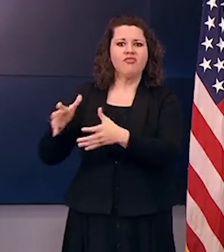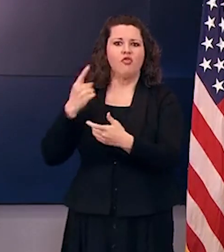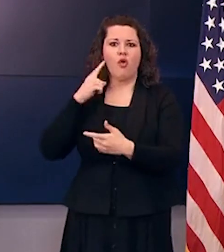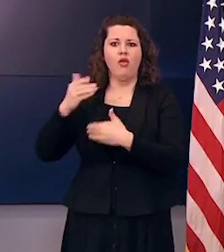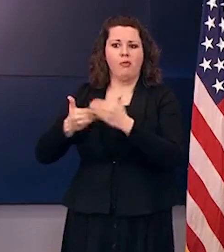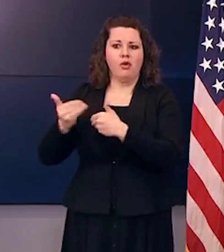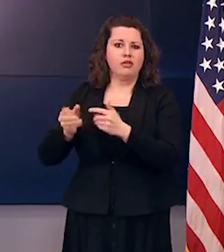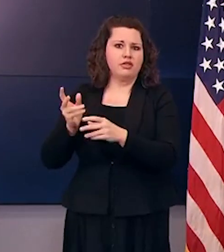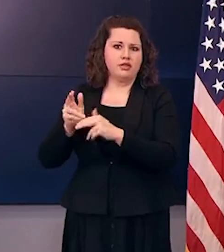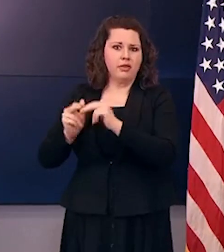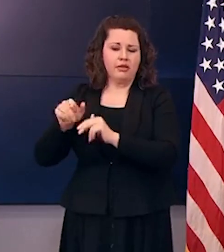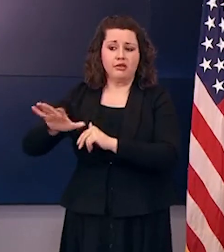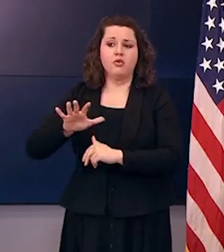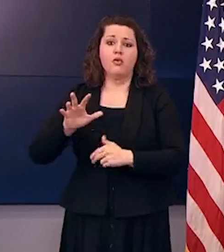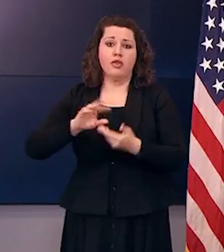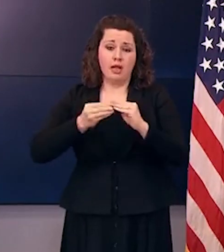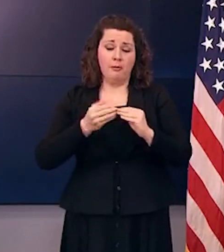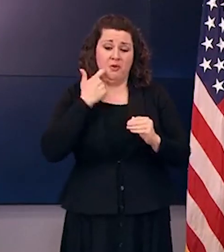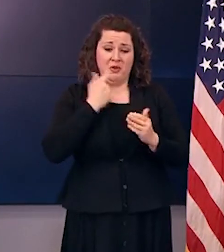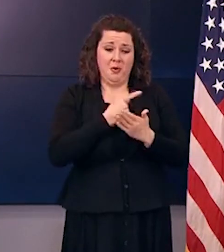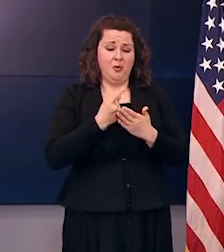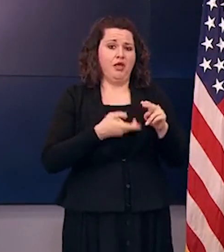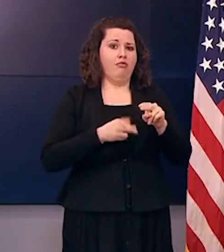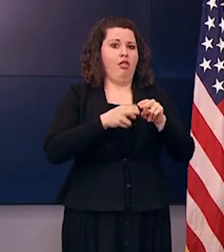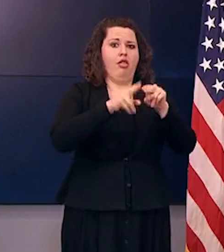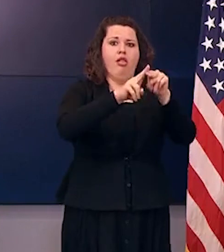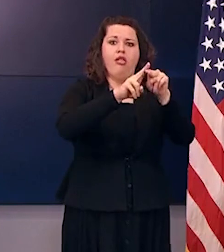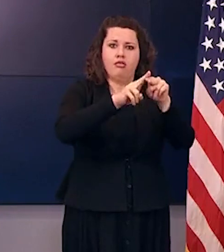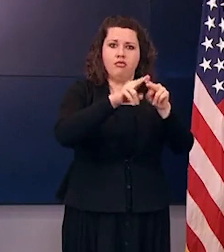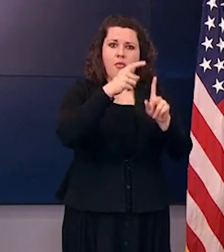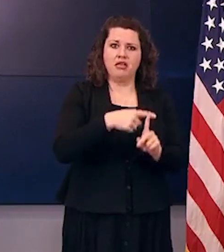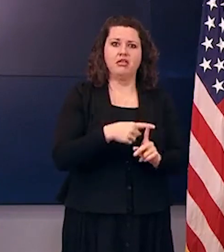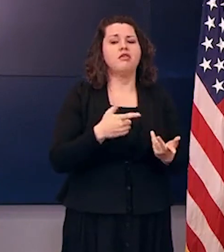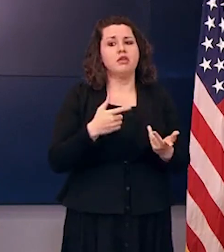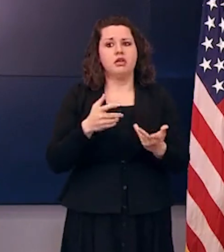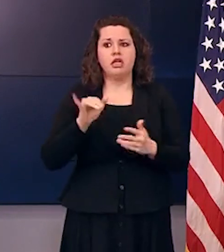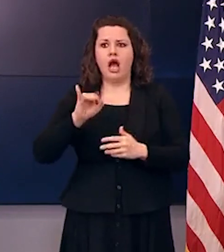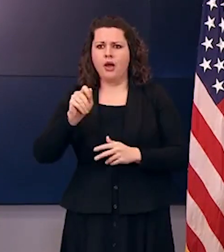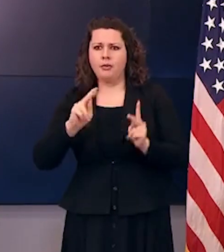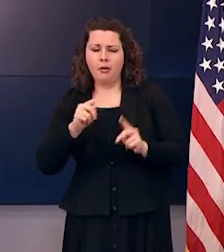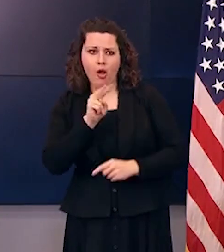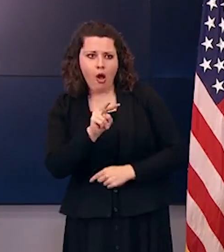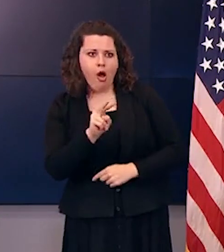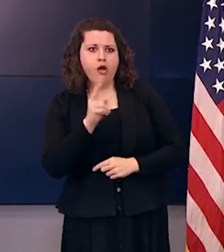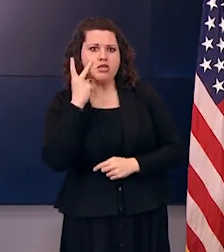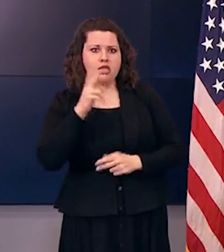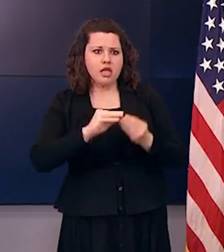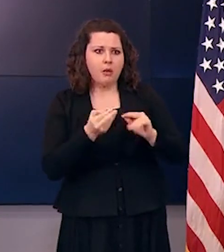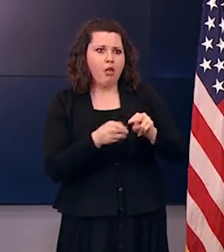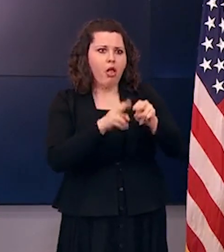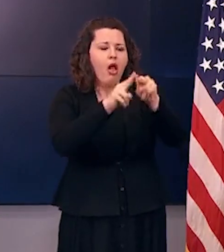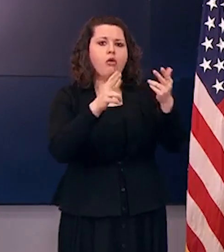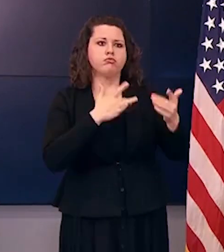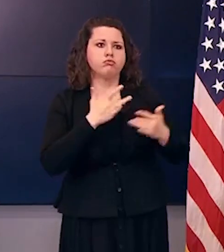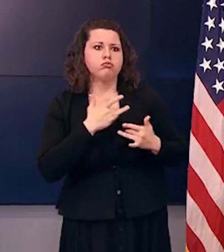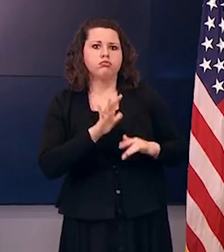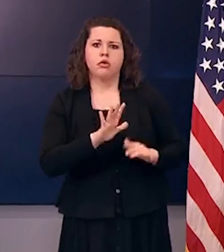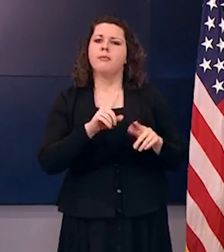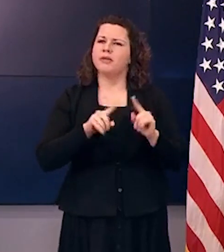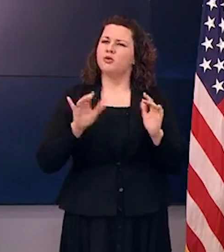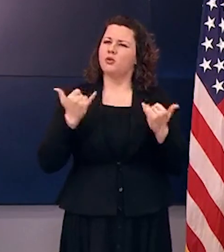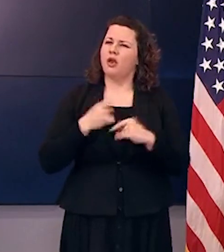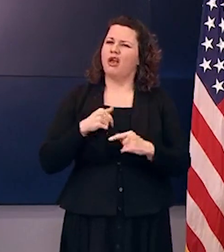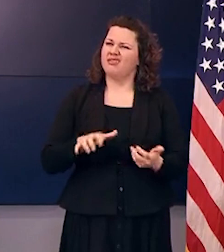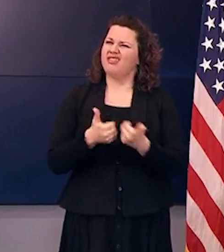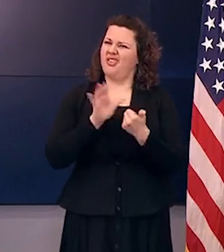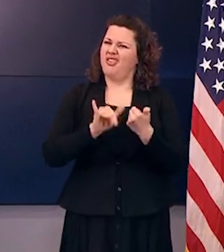So as our numbers have grown over the last week, so has the concern among Iowans. But I want to challenge that a little bit today.